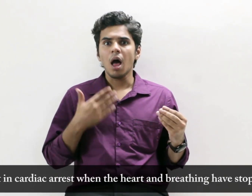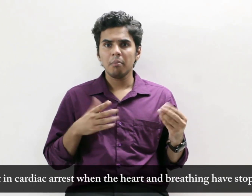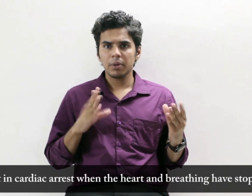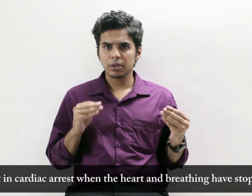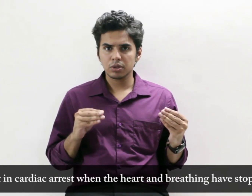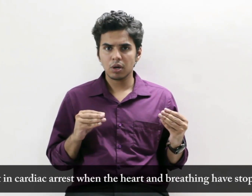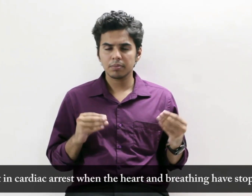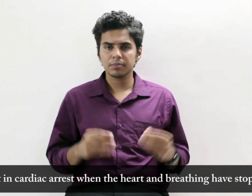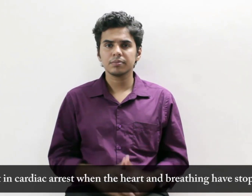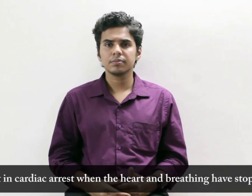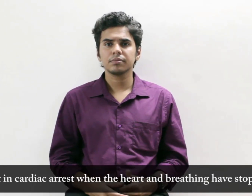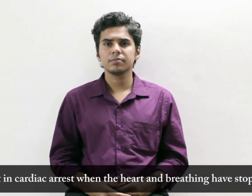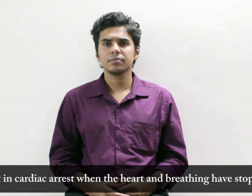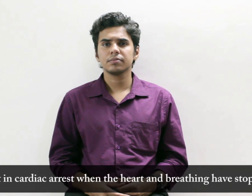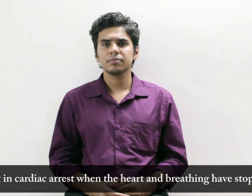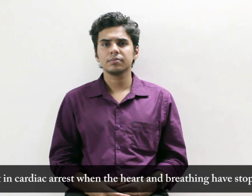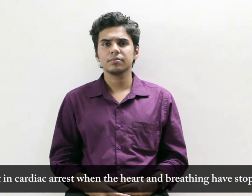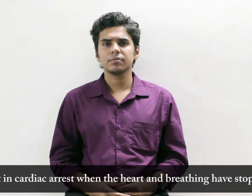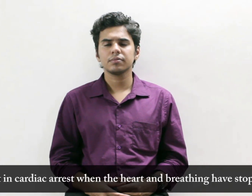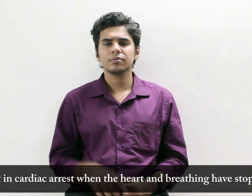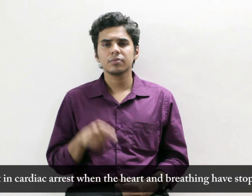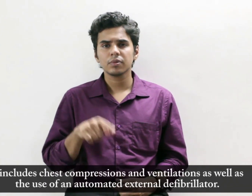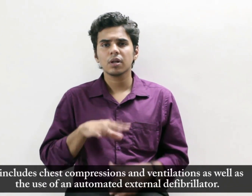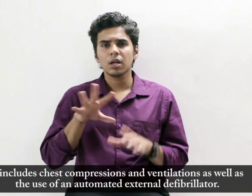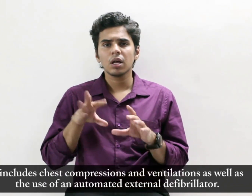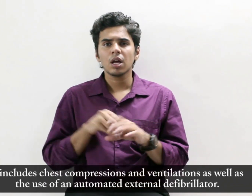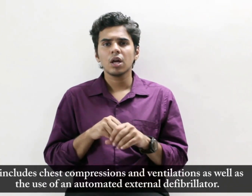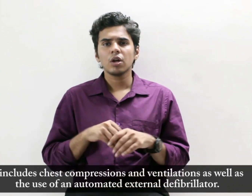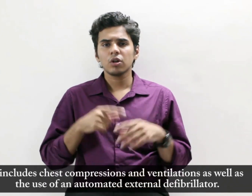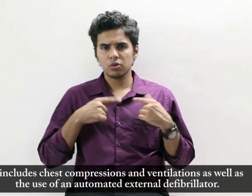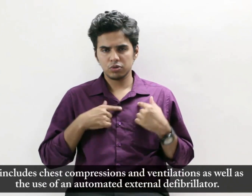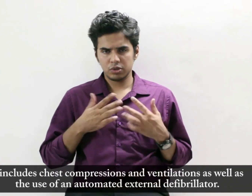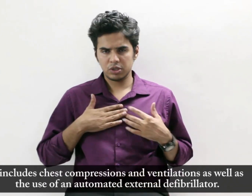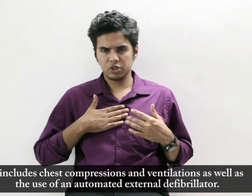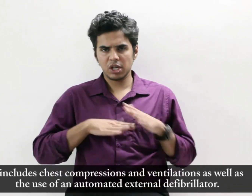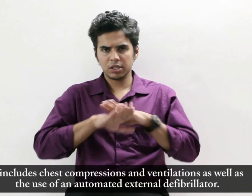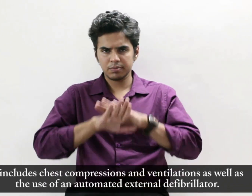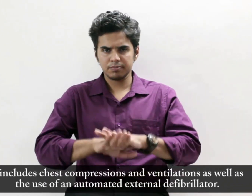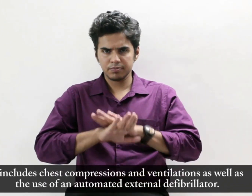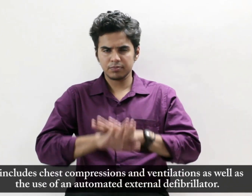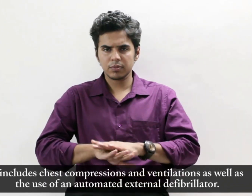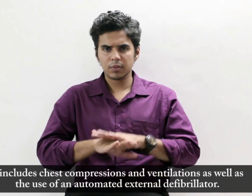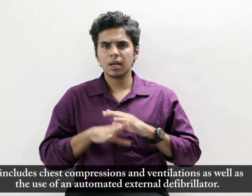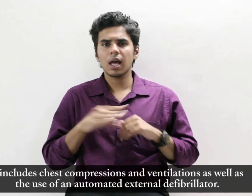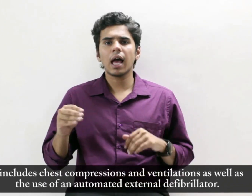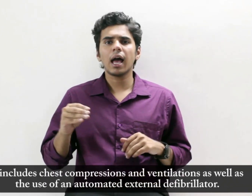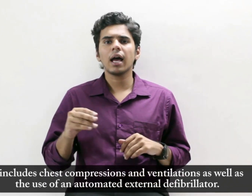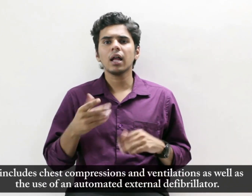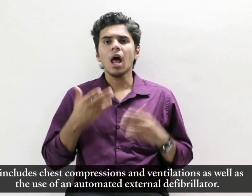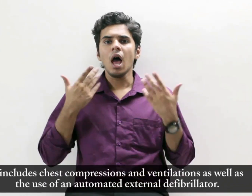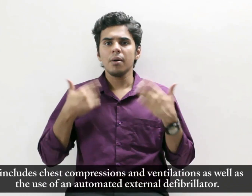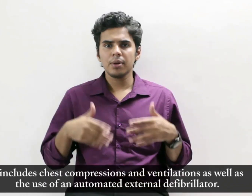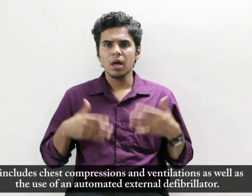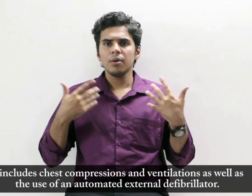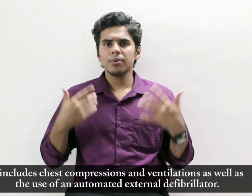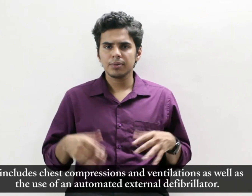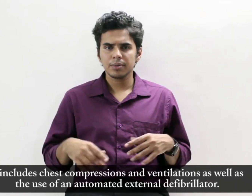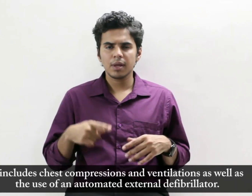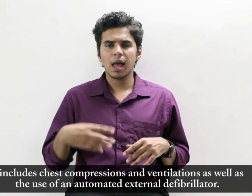cardiac arrest when the heart and breathing have stopped. It includes chest compressions and ventilations as